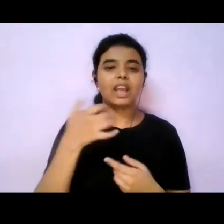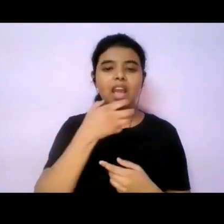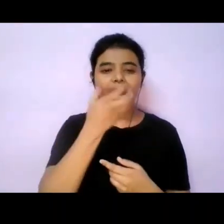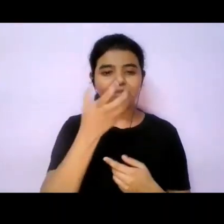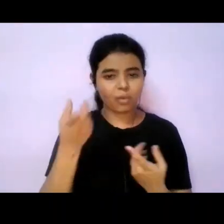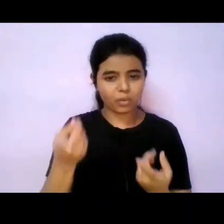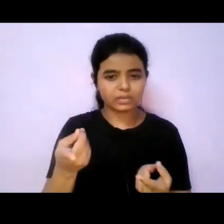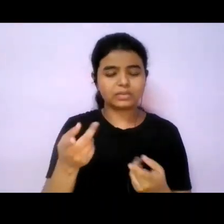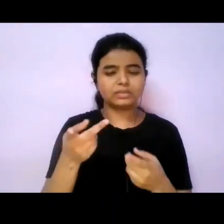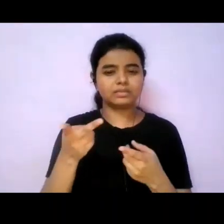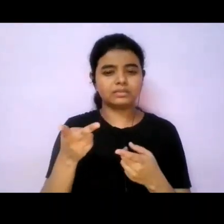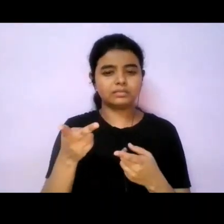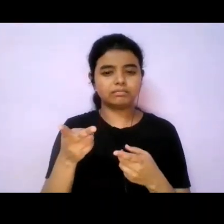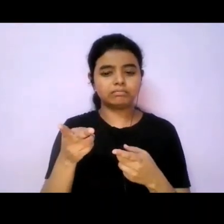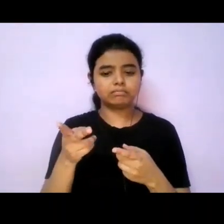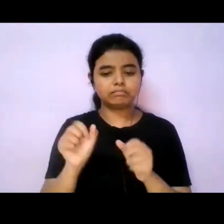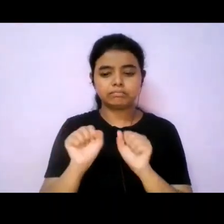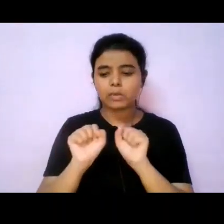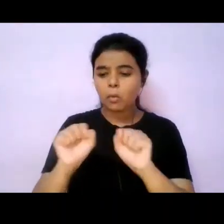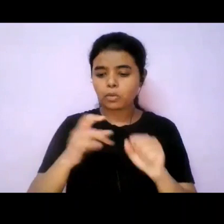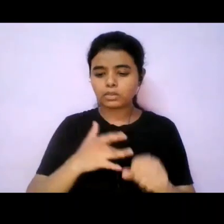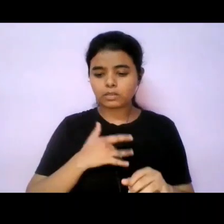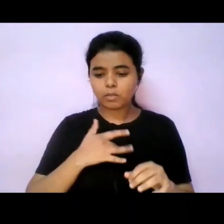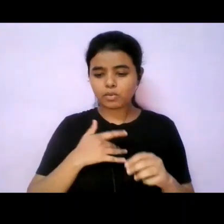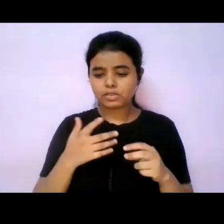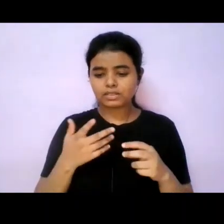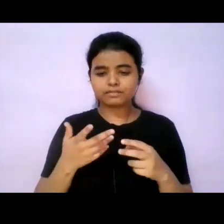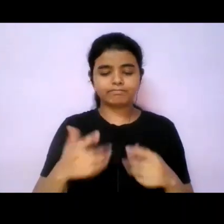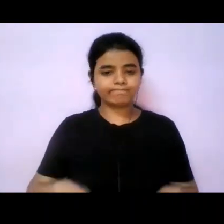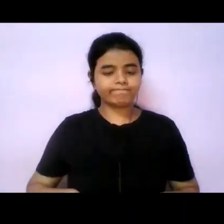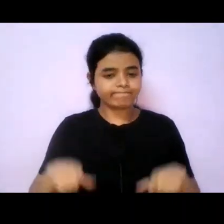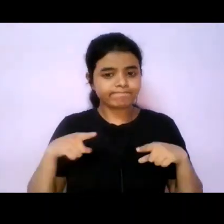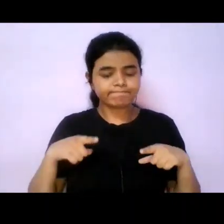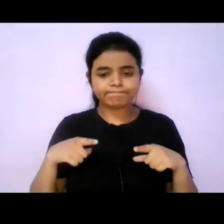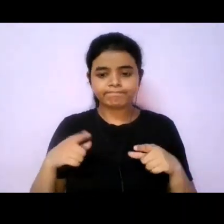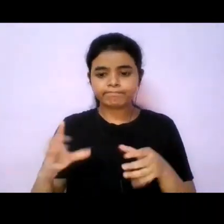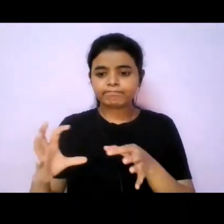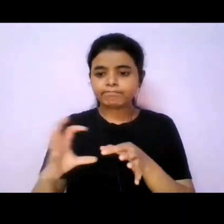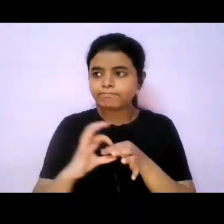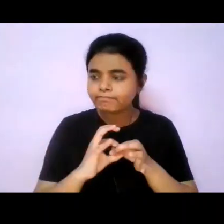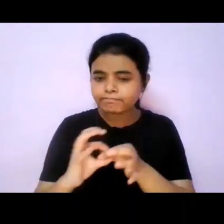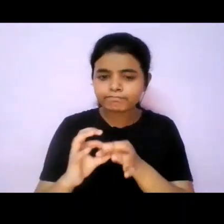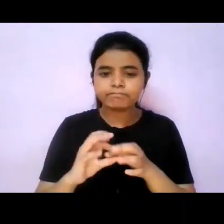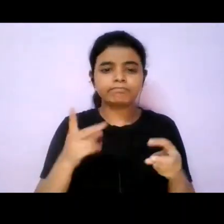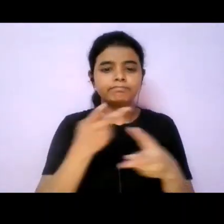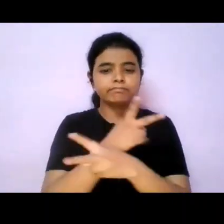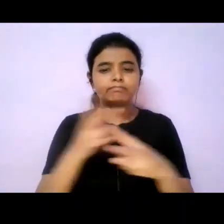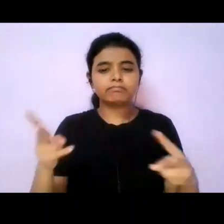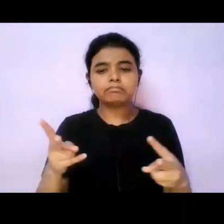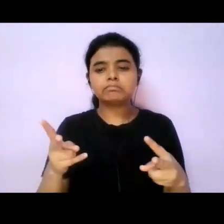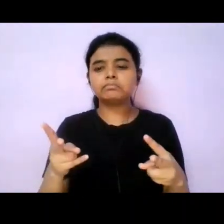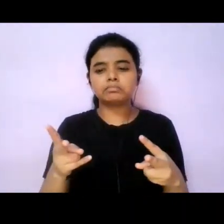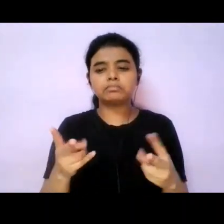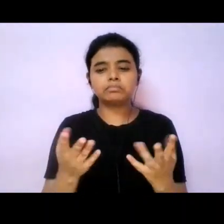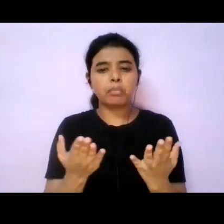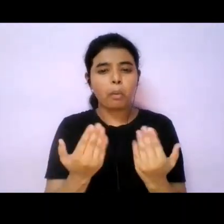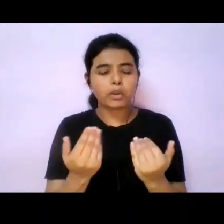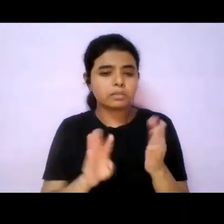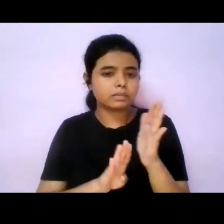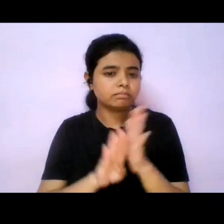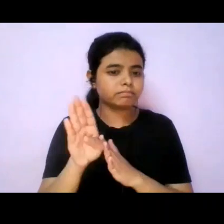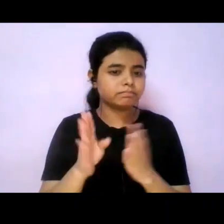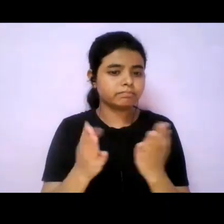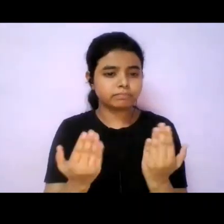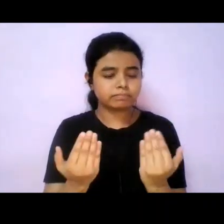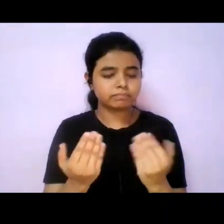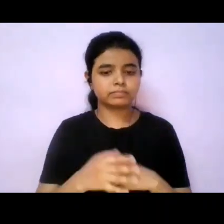part of improving your emotional life, of connecting you with others. Think about the ways in which big companies like